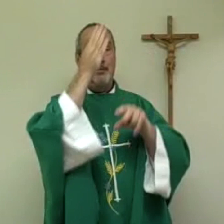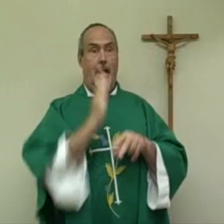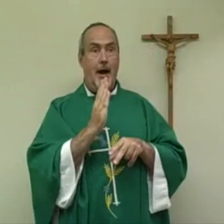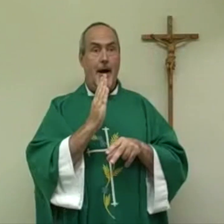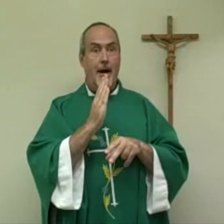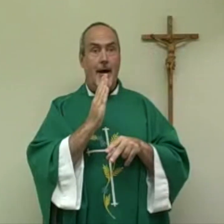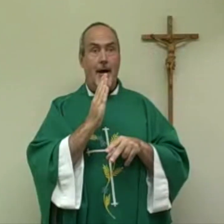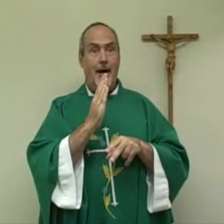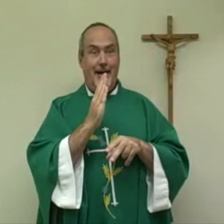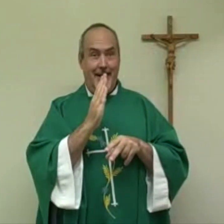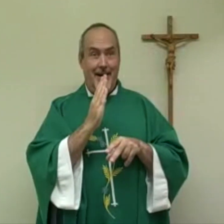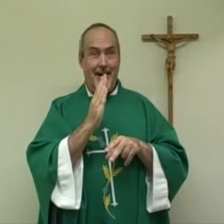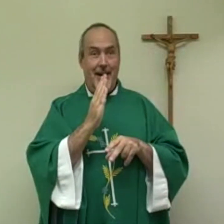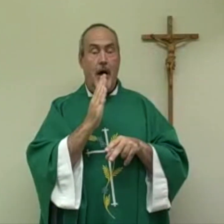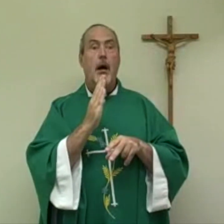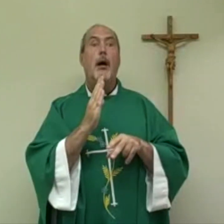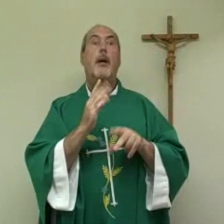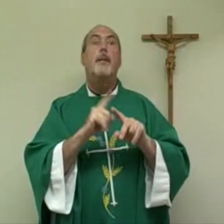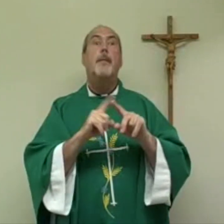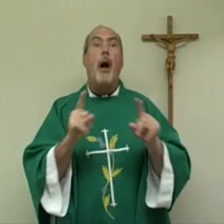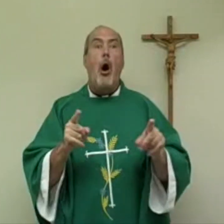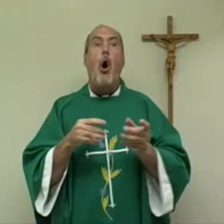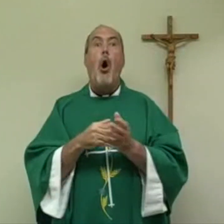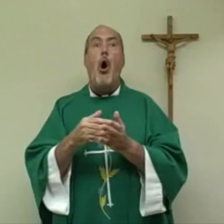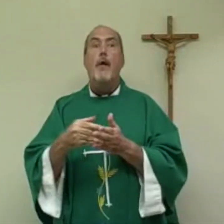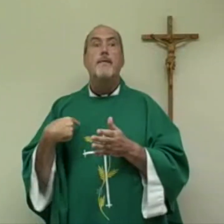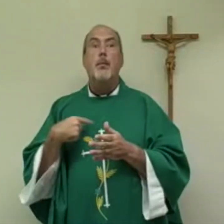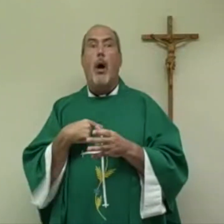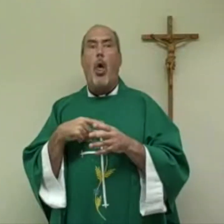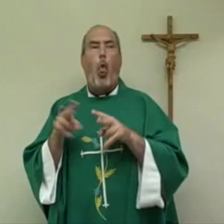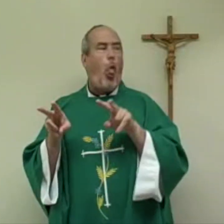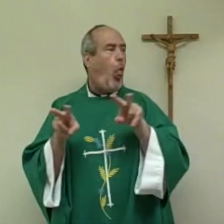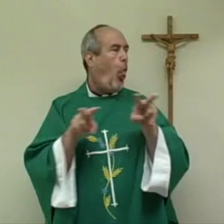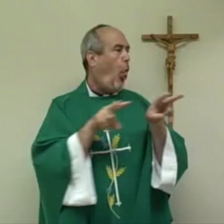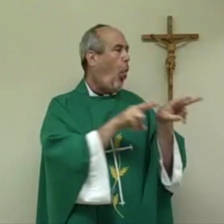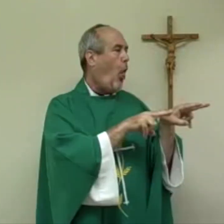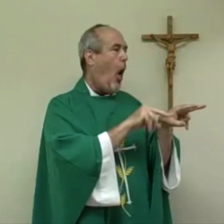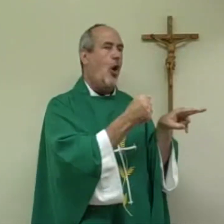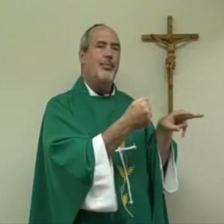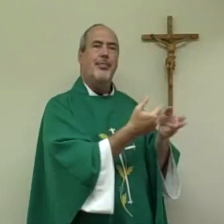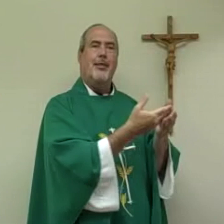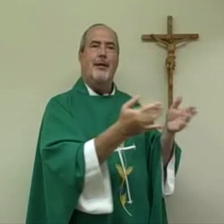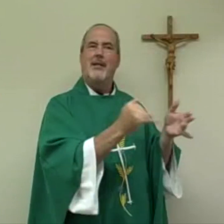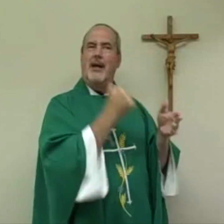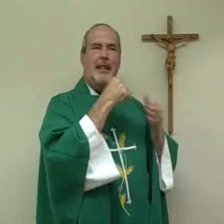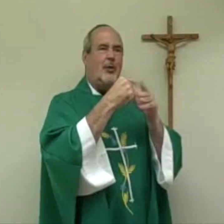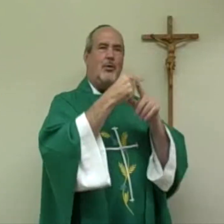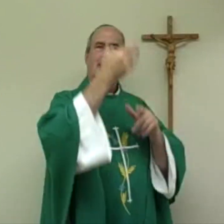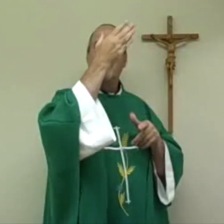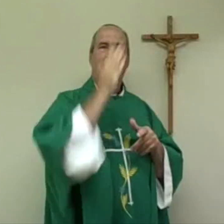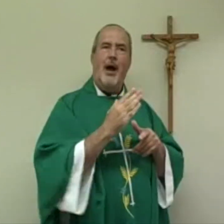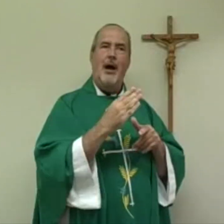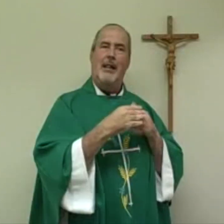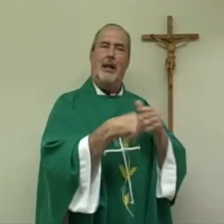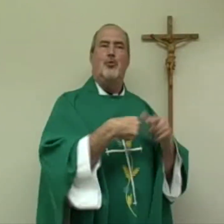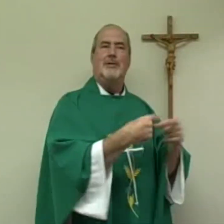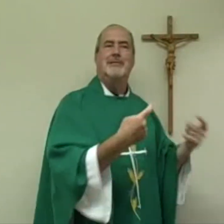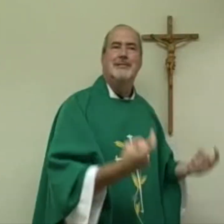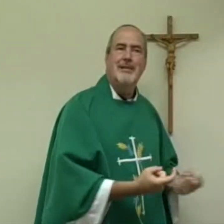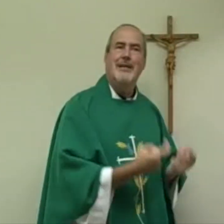he means that we have to keep our eyes on God. But so often in our life, our eyes go astray and look at